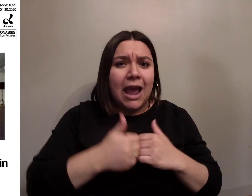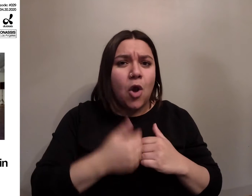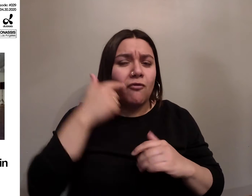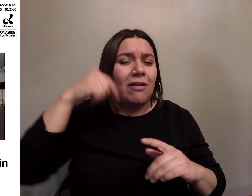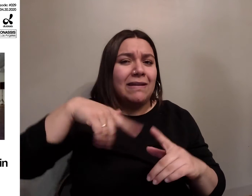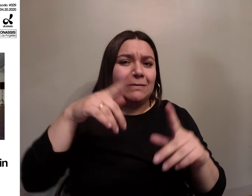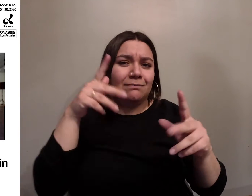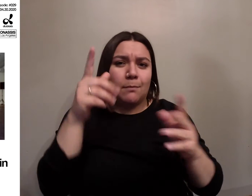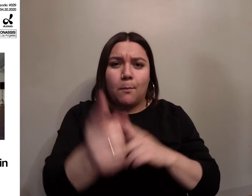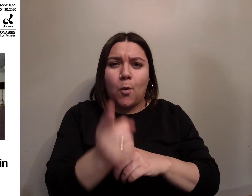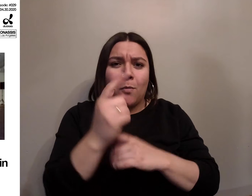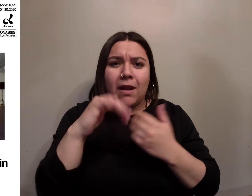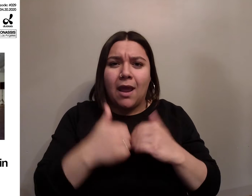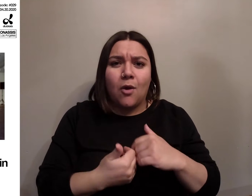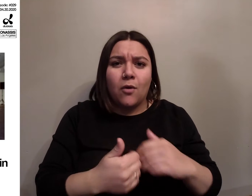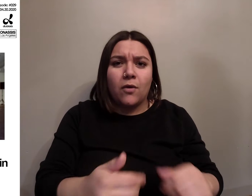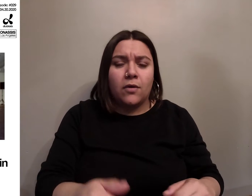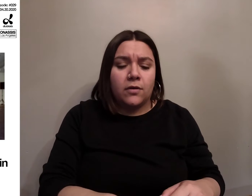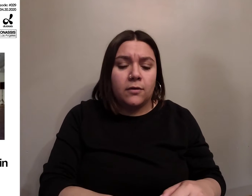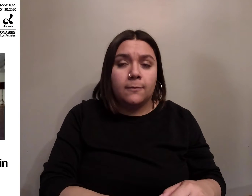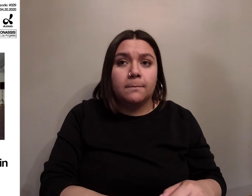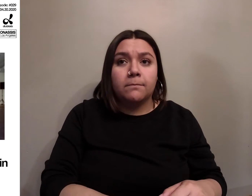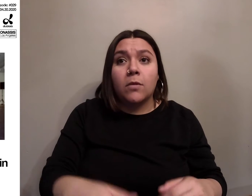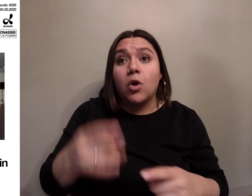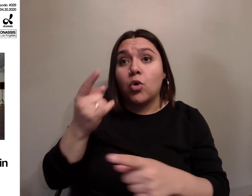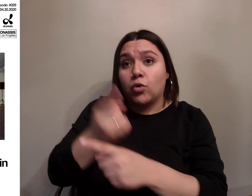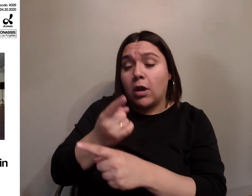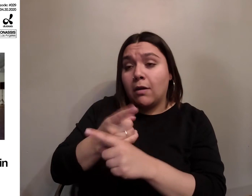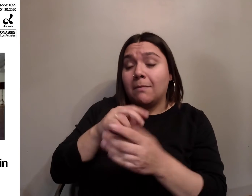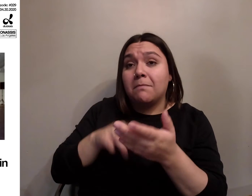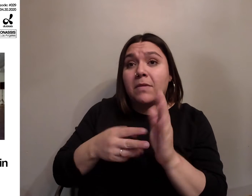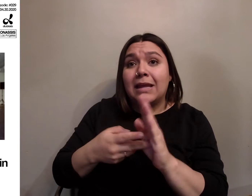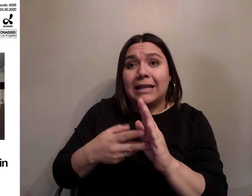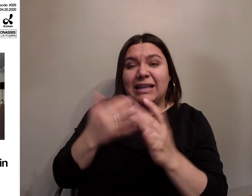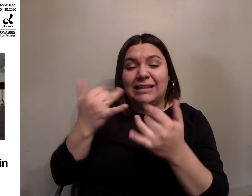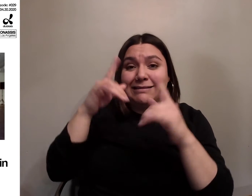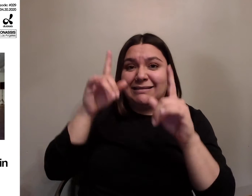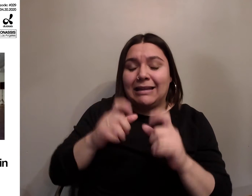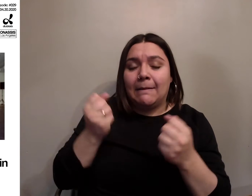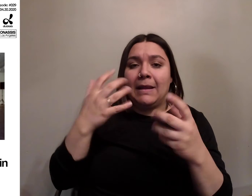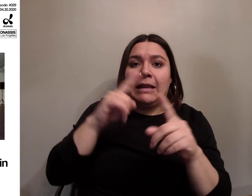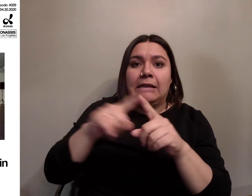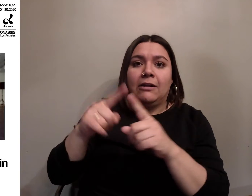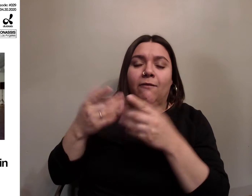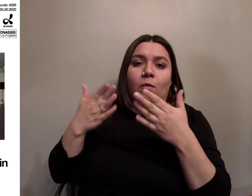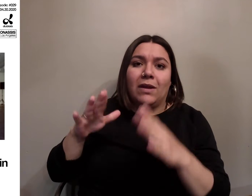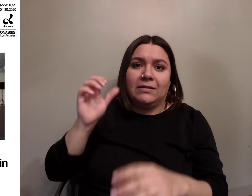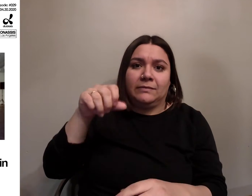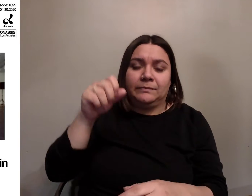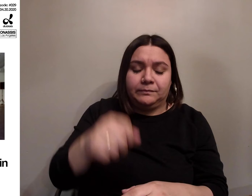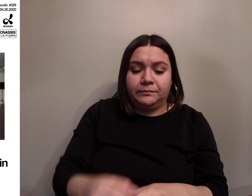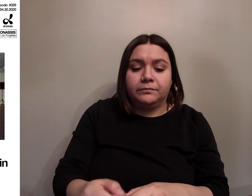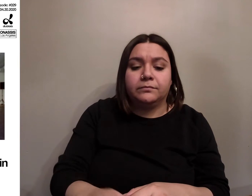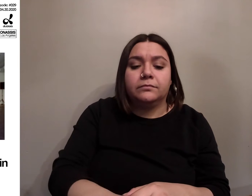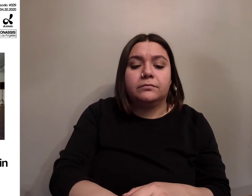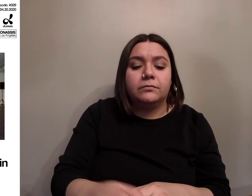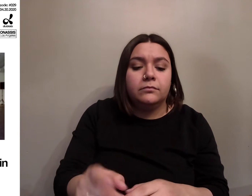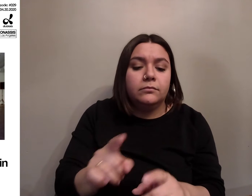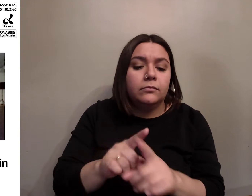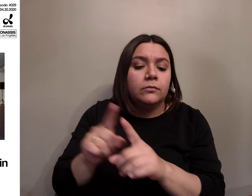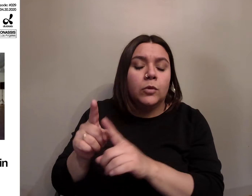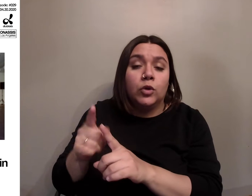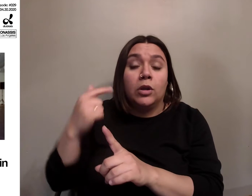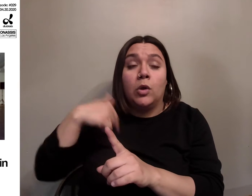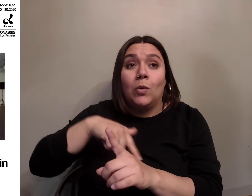at this moment? Right. I mean, it's put to the test in so many different ways. And just even the